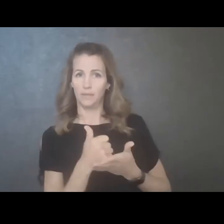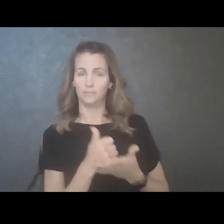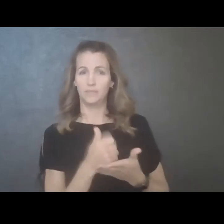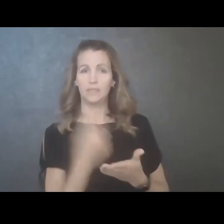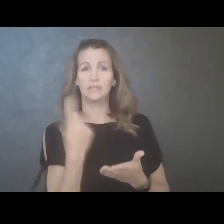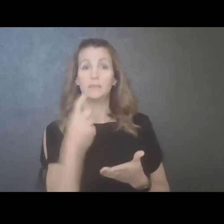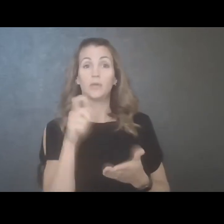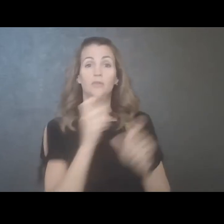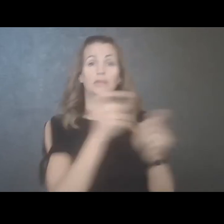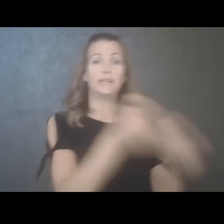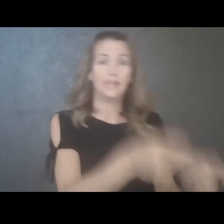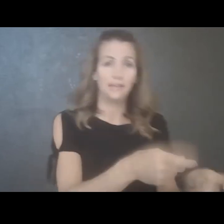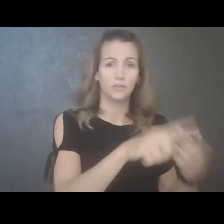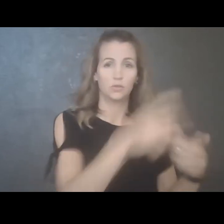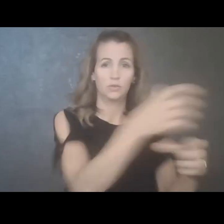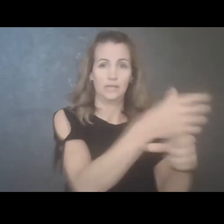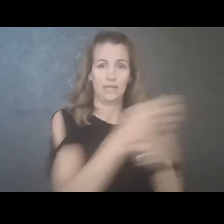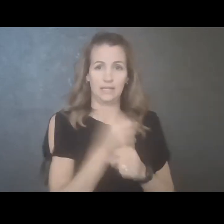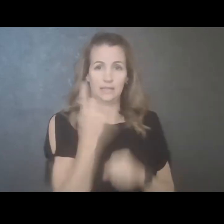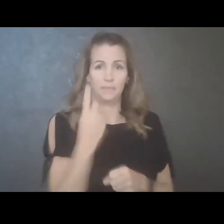something. All right.